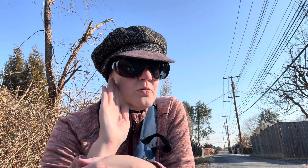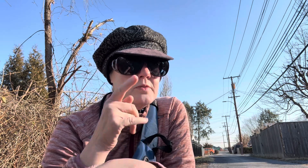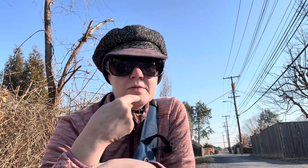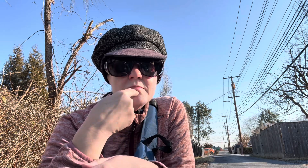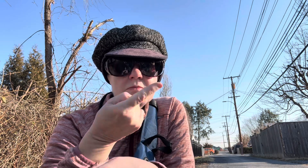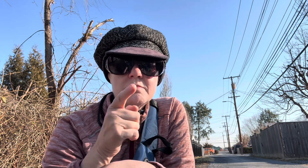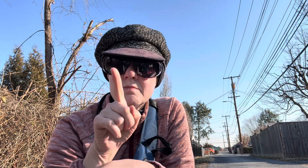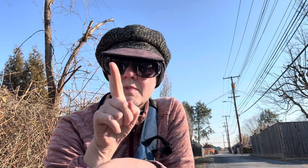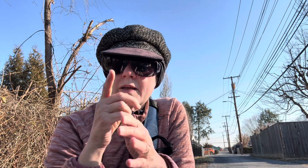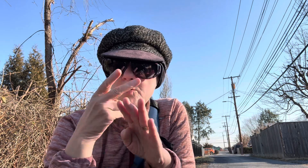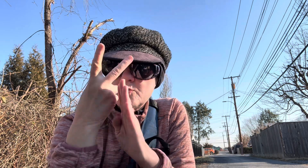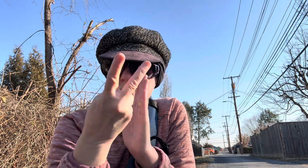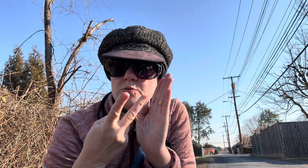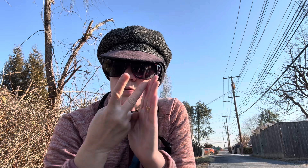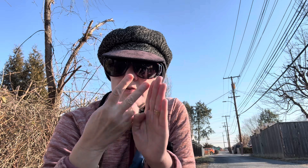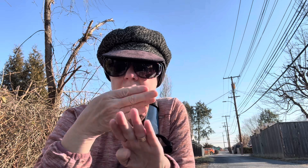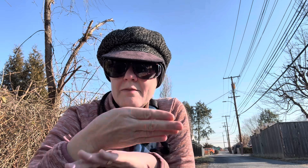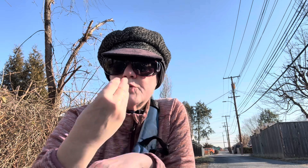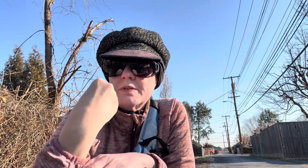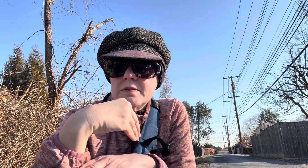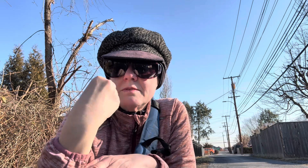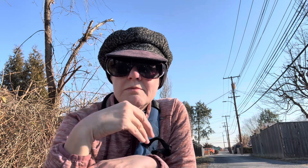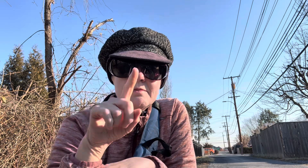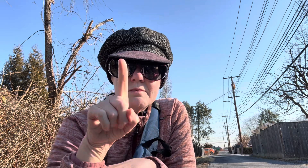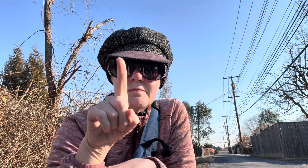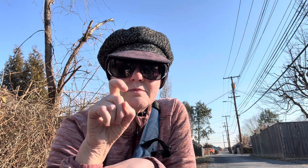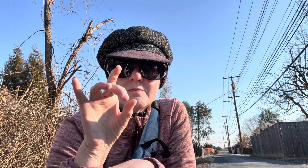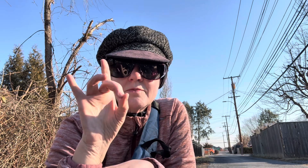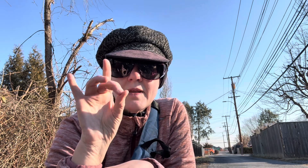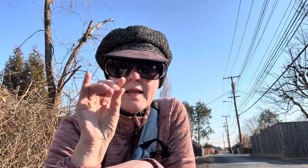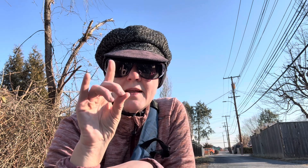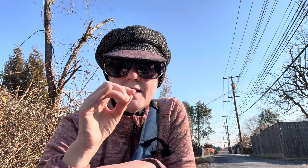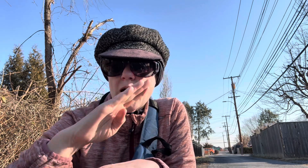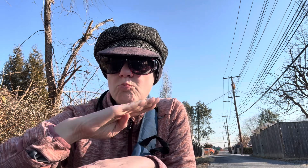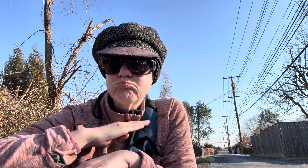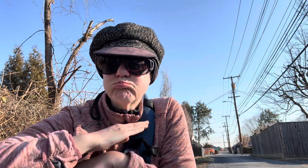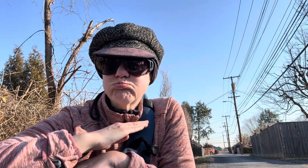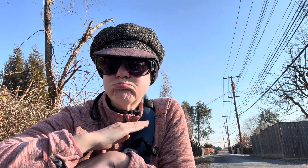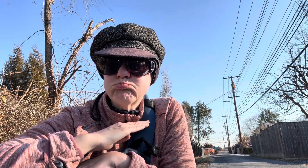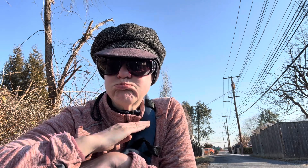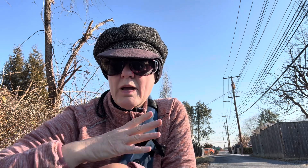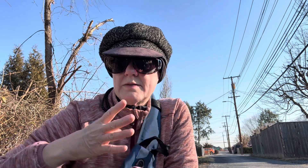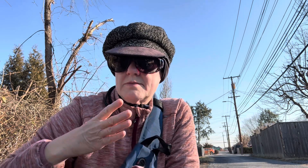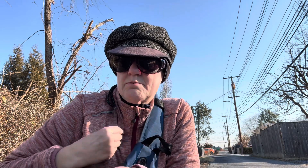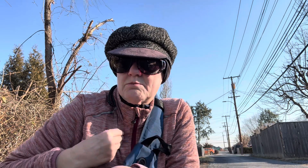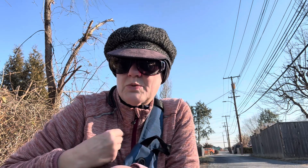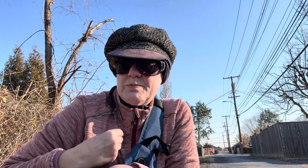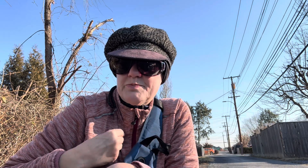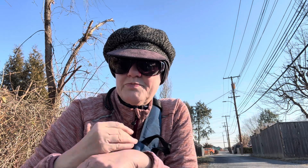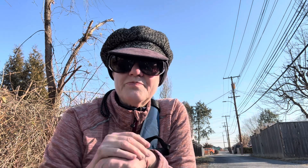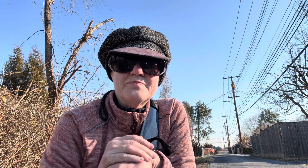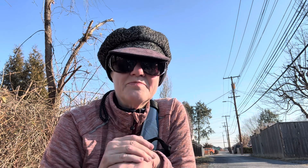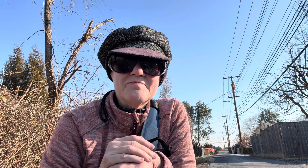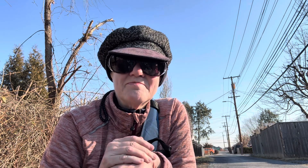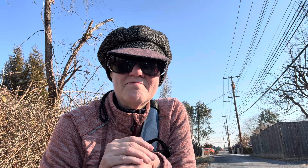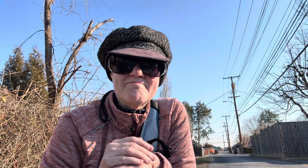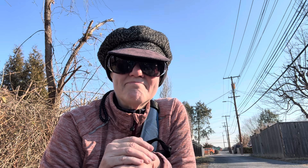Now, you're going to hear different numbers probably from your doctor. 2 hours after eating, 180 for blood sugar is